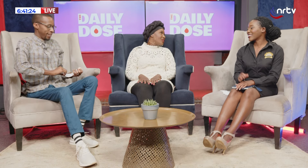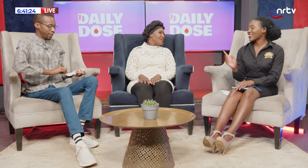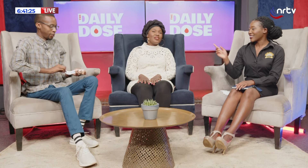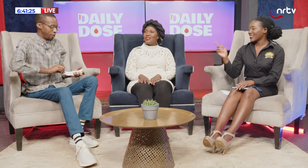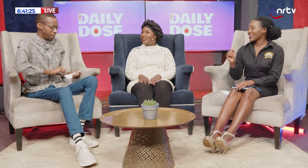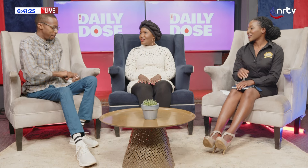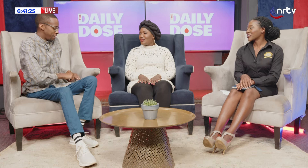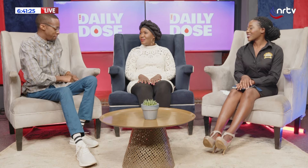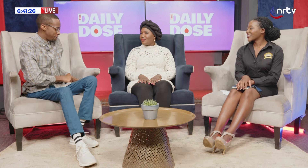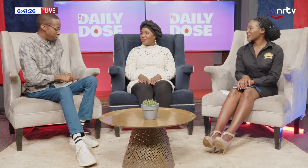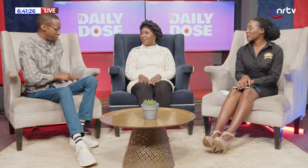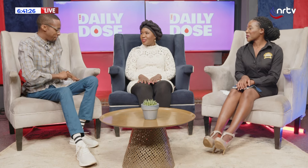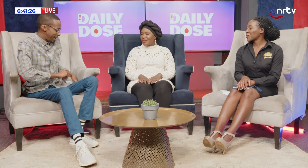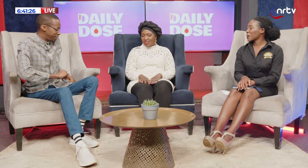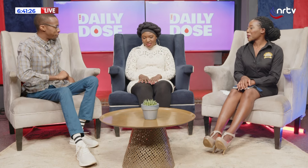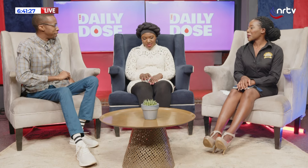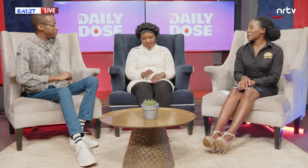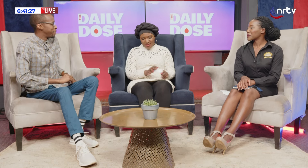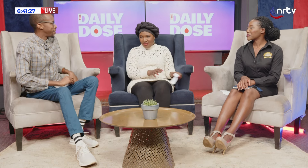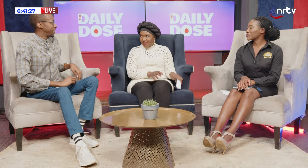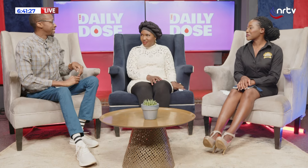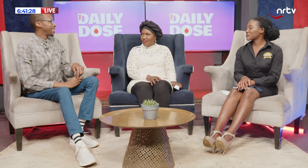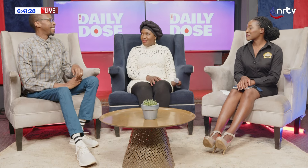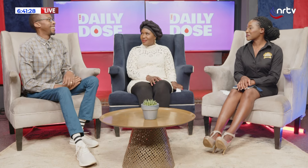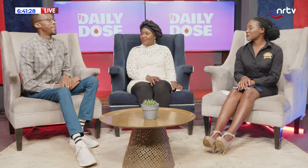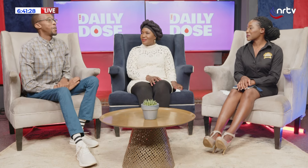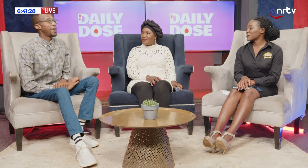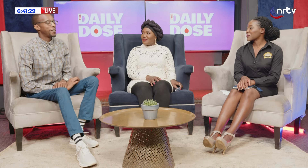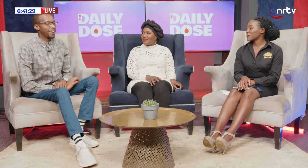So, I need you to lip read. Wow.